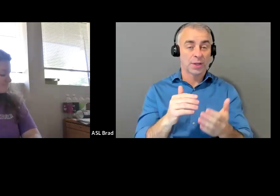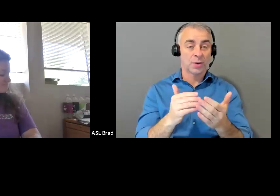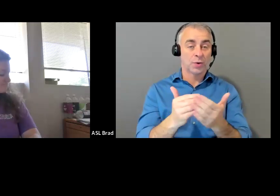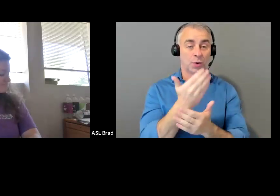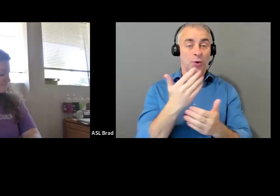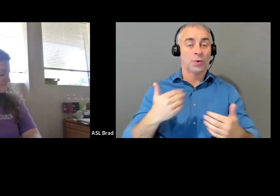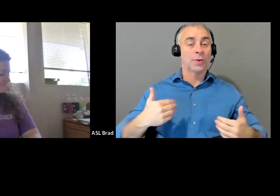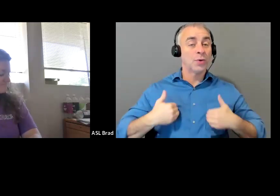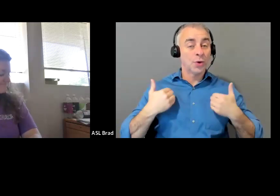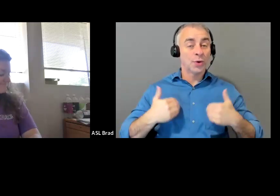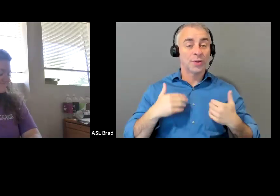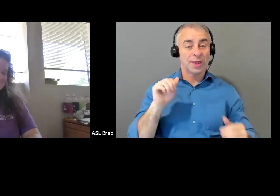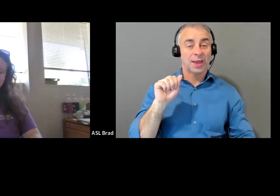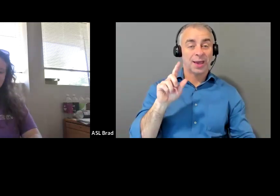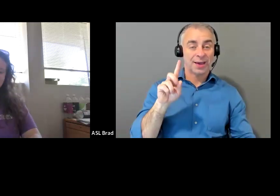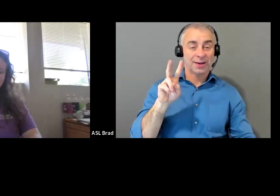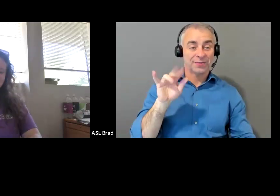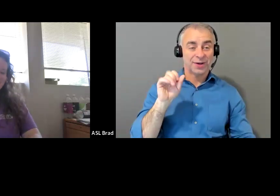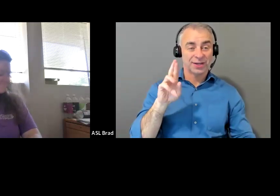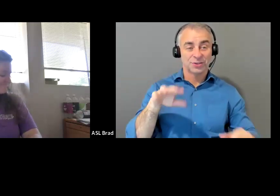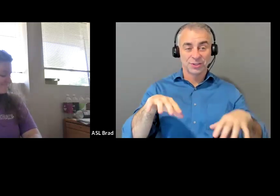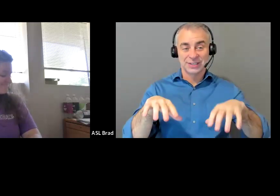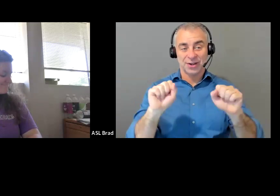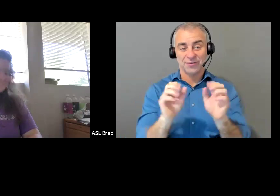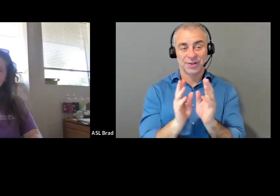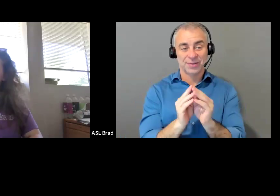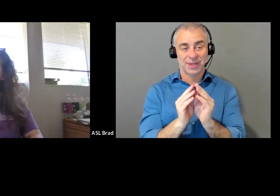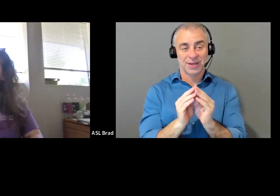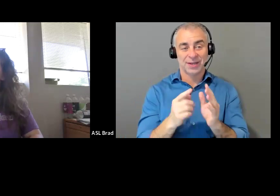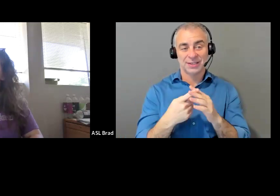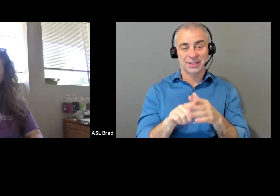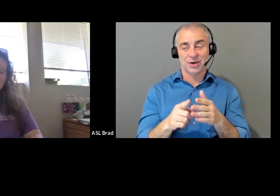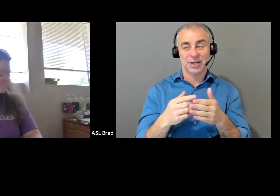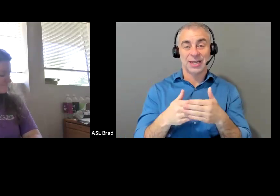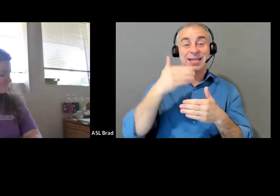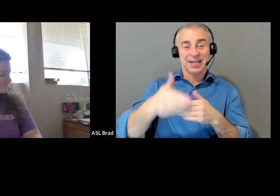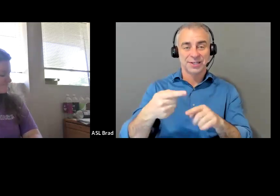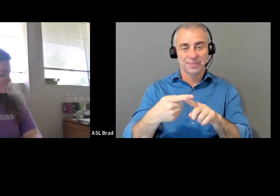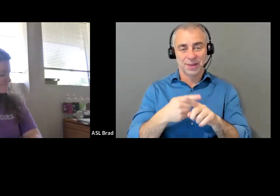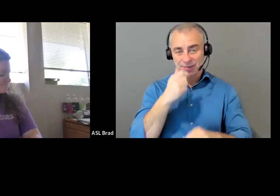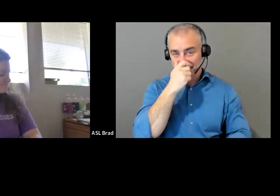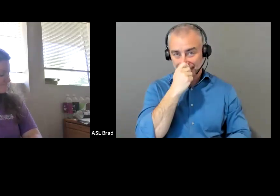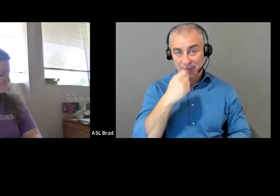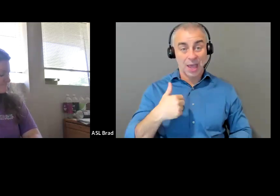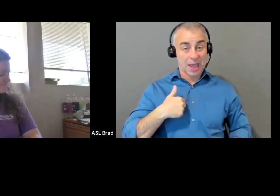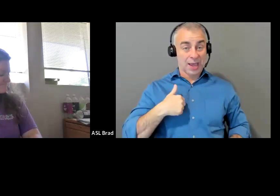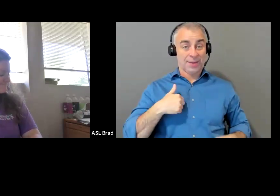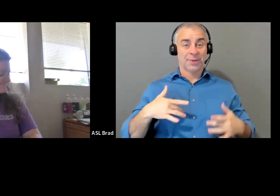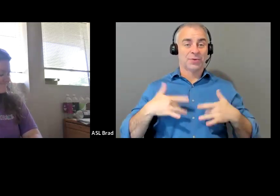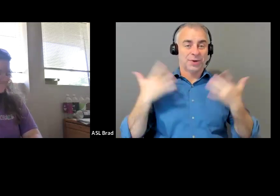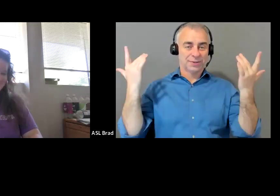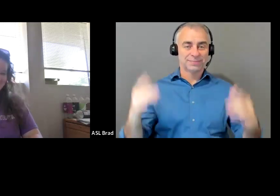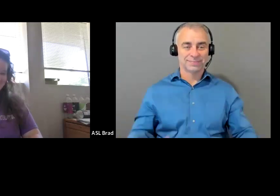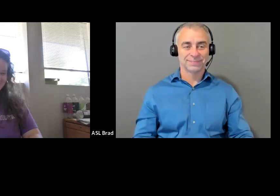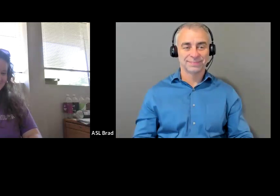youth advisor to take over the calls starting next month. I, for one, am thrilled that